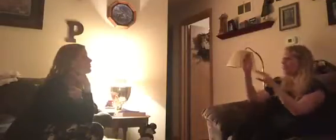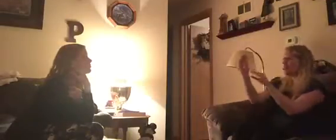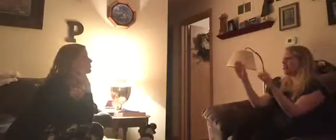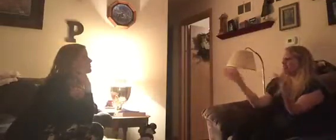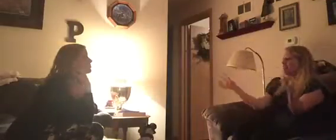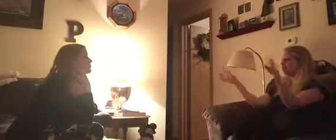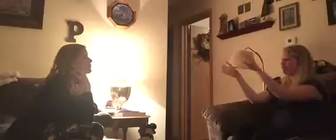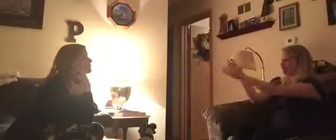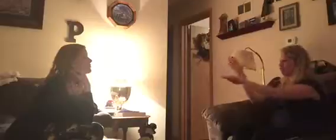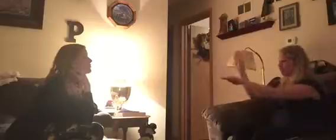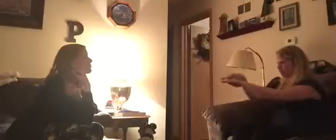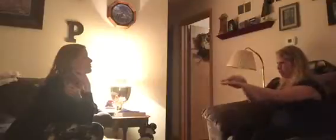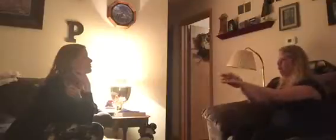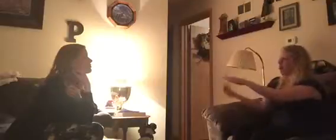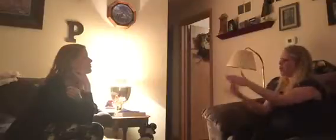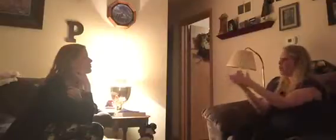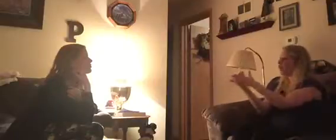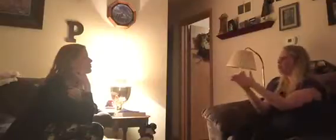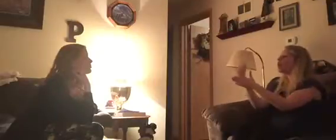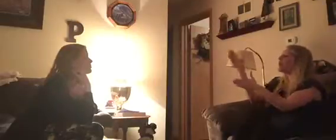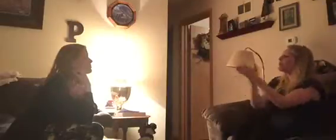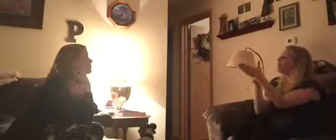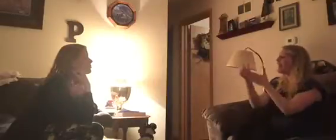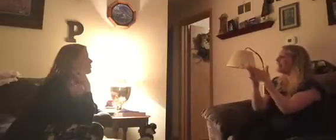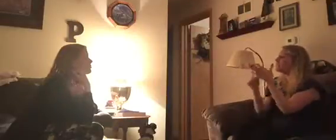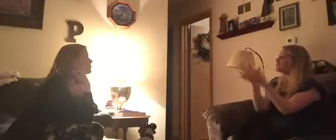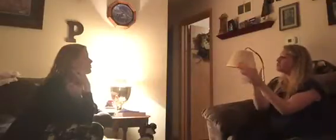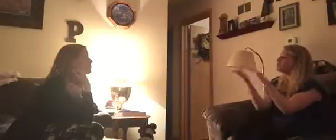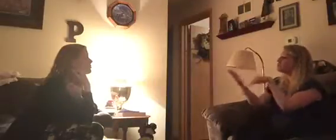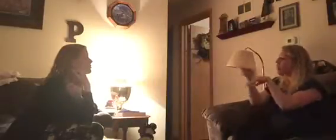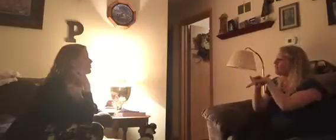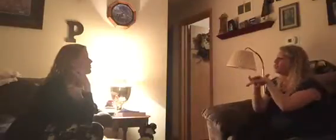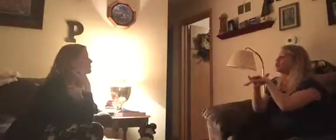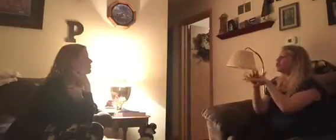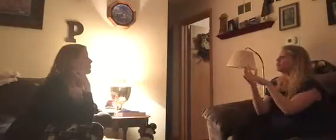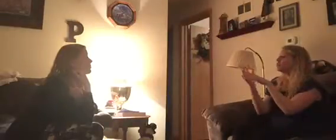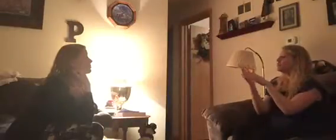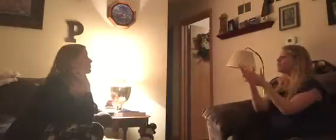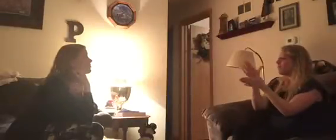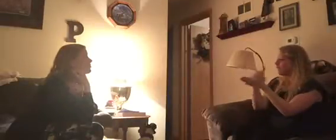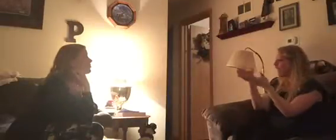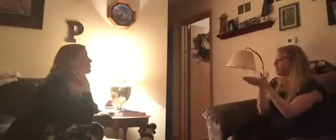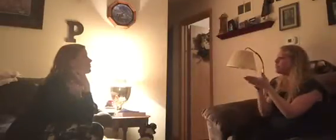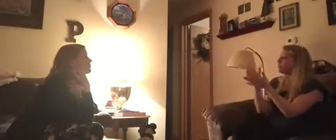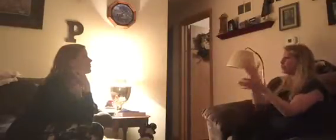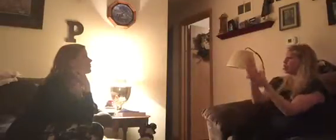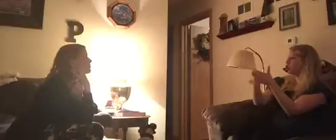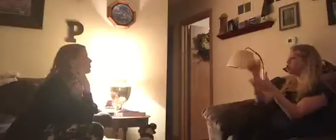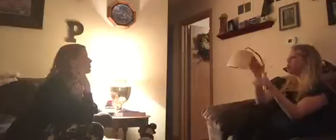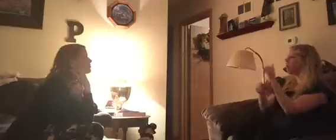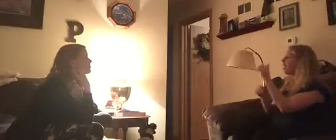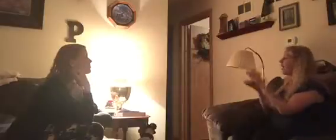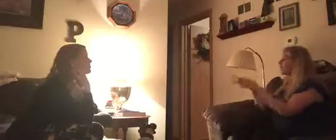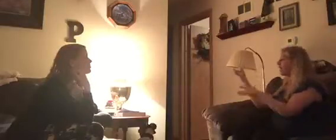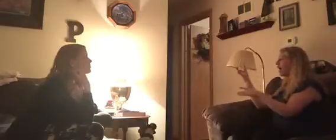match it. So that's a lot cheaper doing it that way than it would be, to try to fix every little dent.